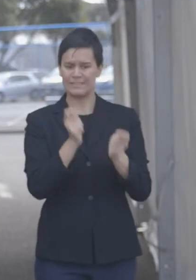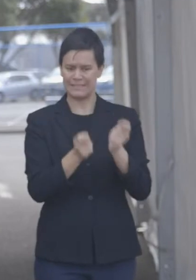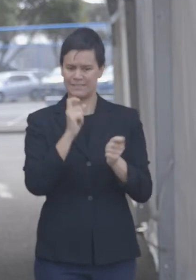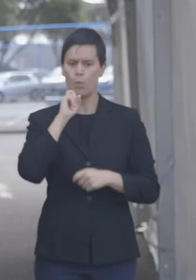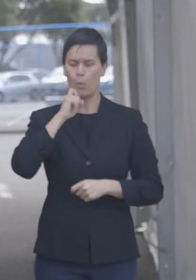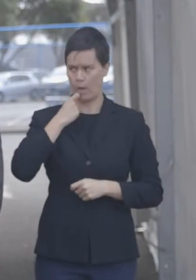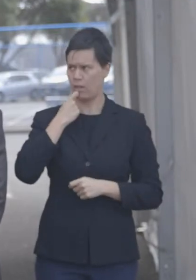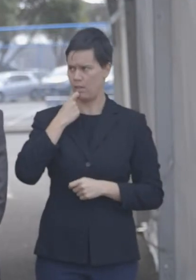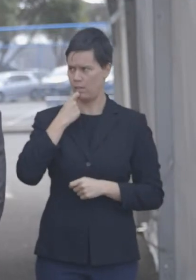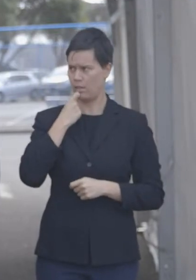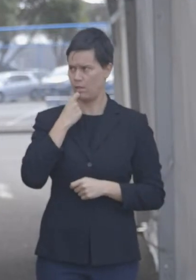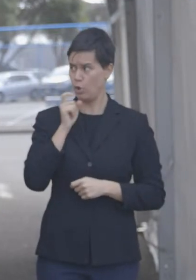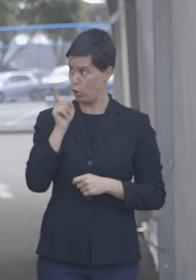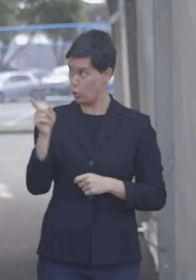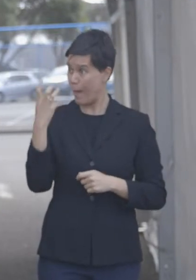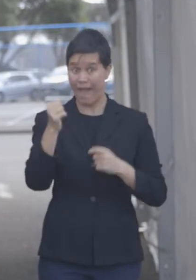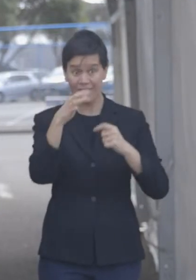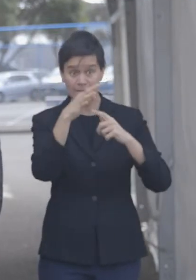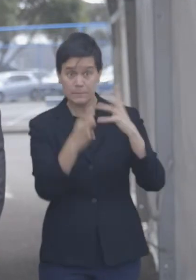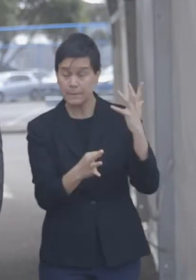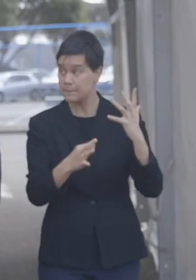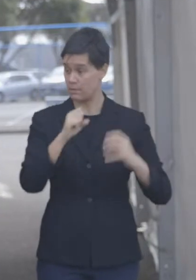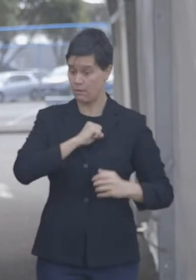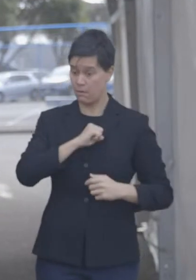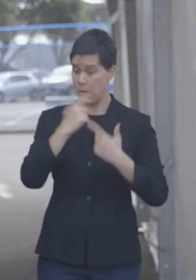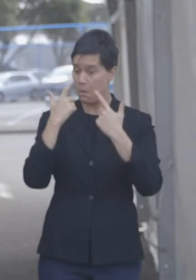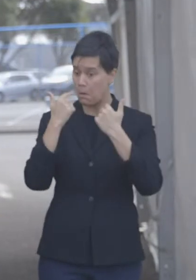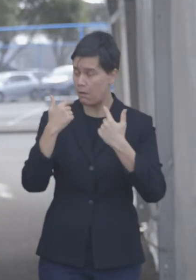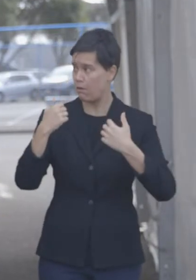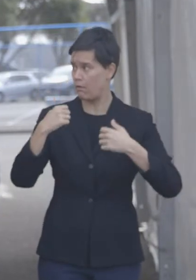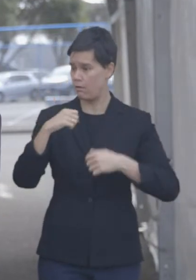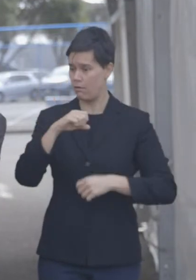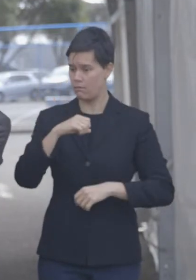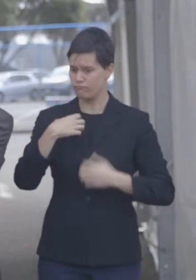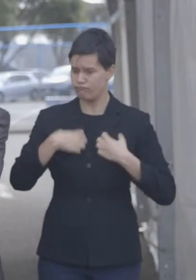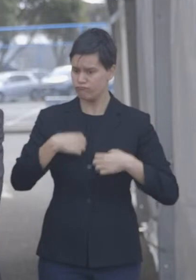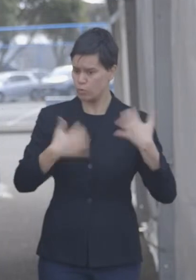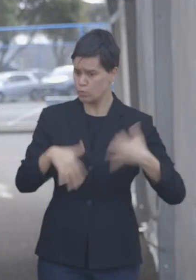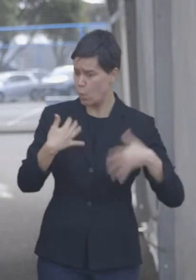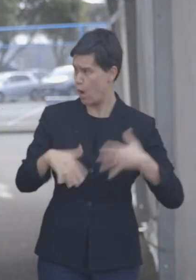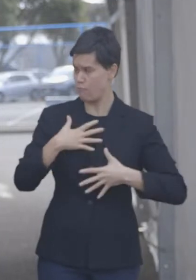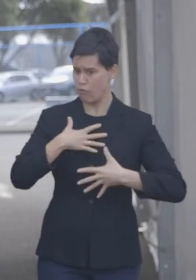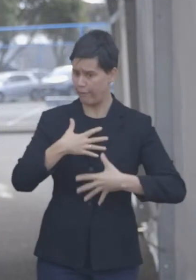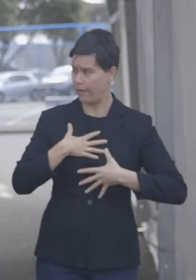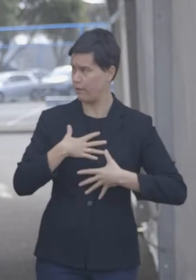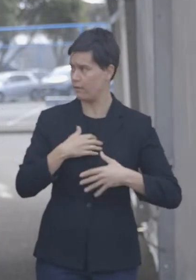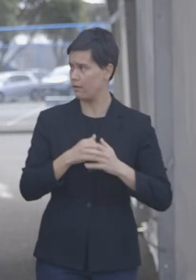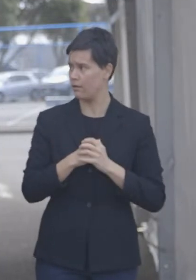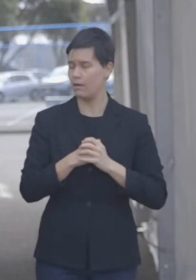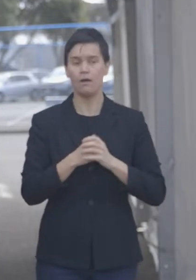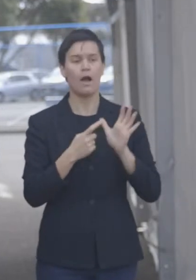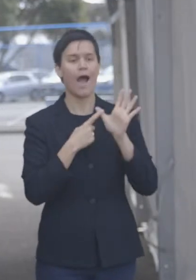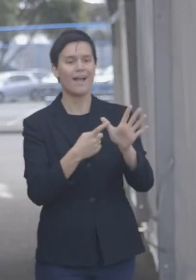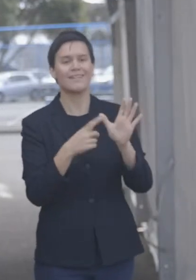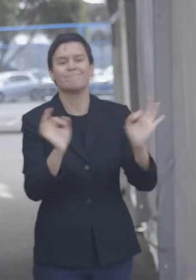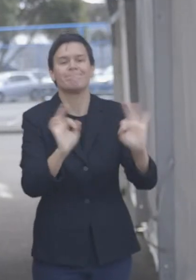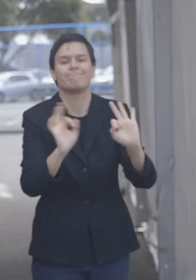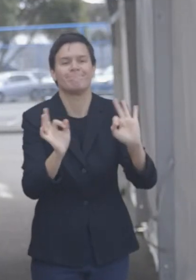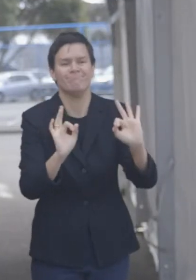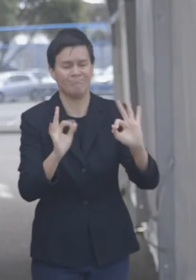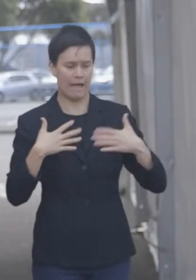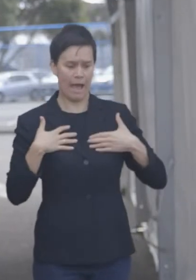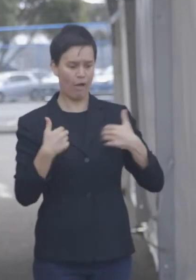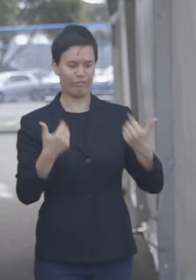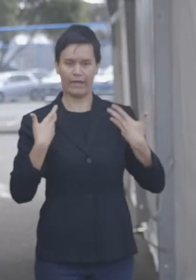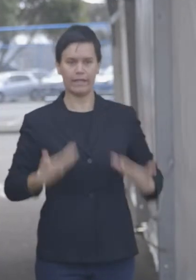I've actually been asked. I don't have any COVID-like symptoms. I'm very well today, but Dr. Hannah's kindly recommended I have one, and it's